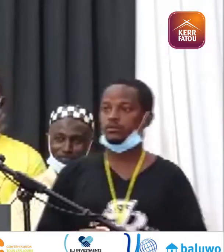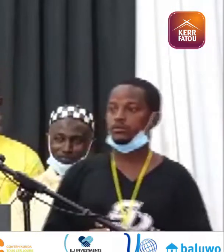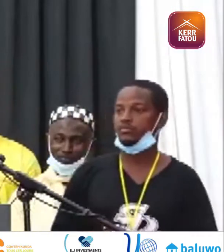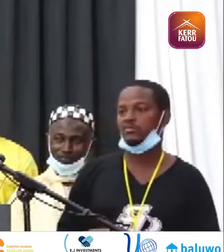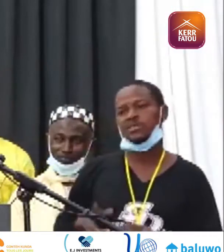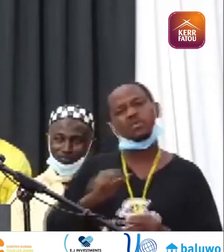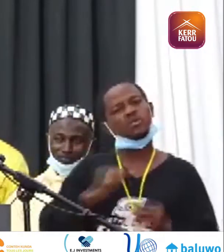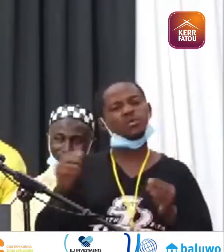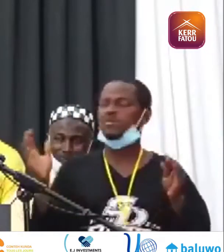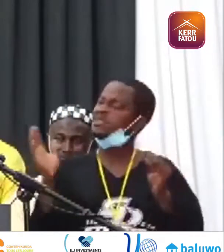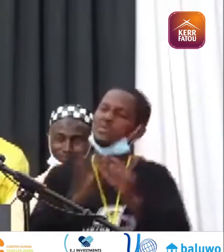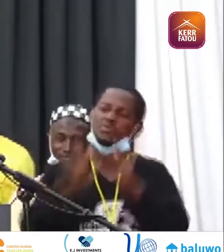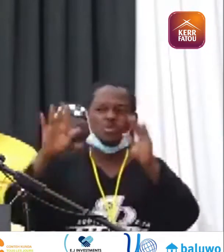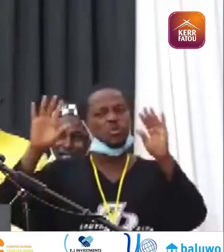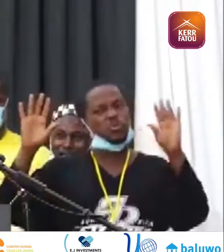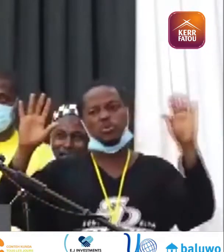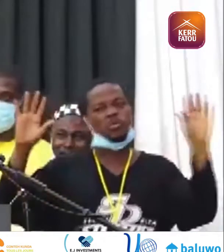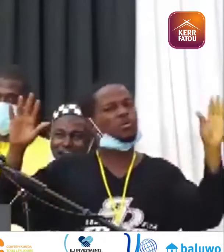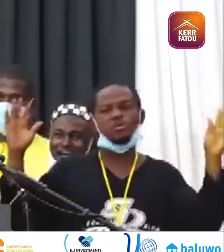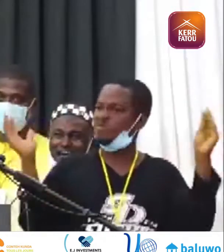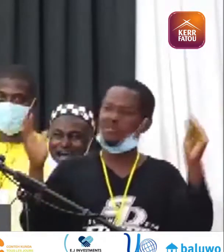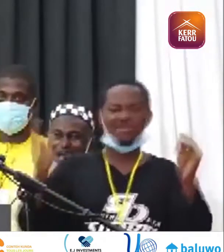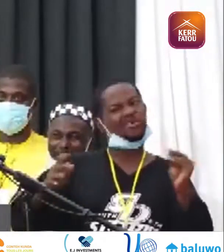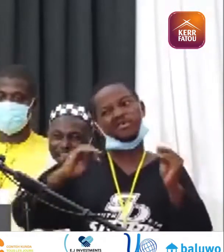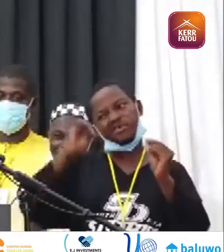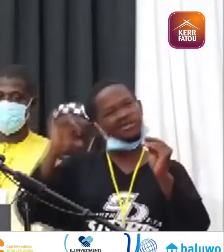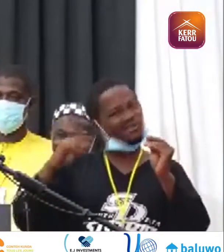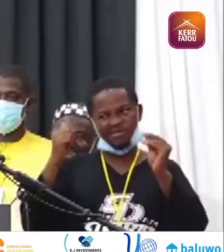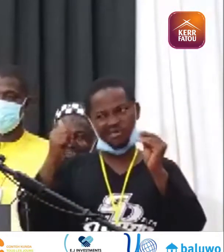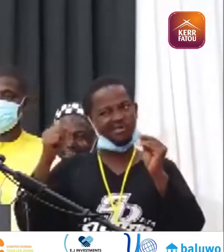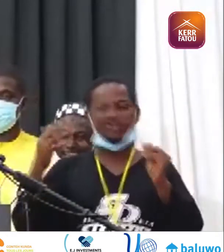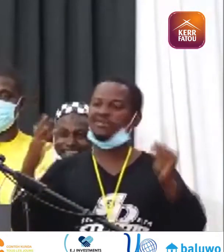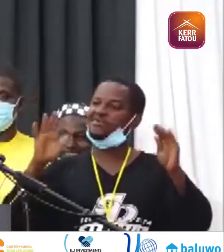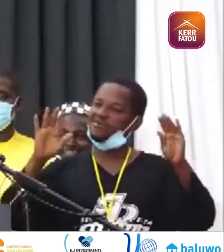I think you need a bigger clap than this.